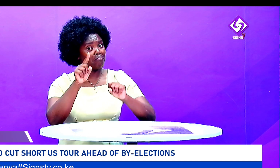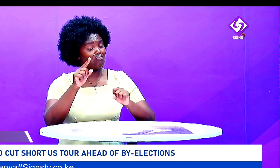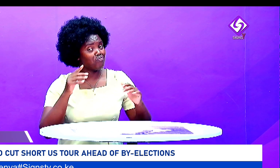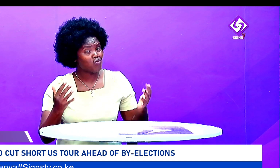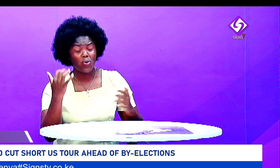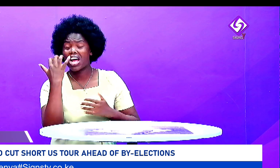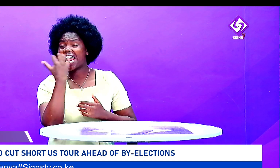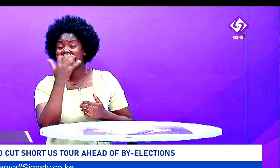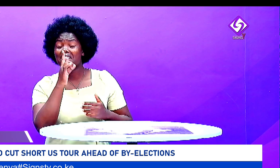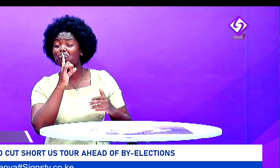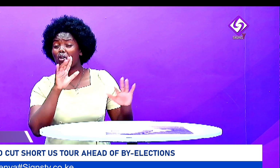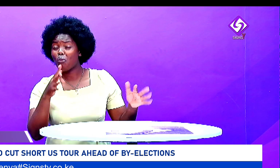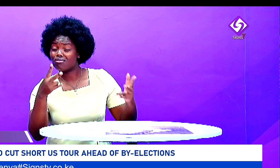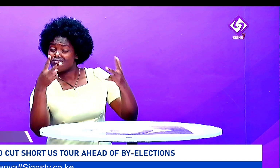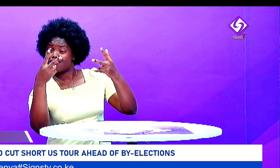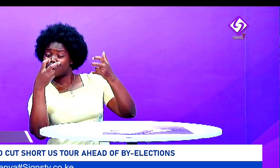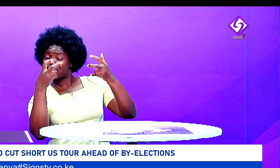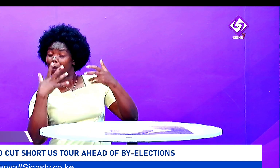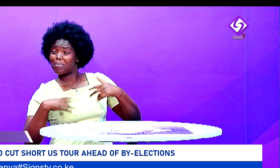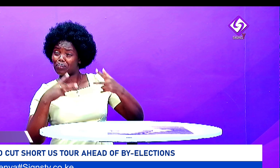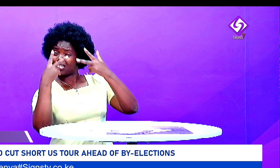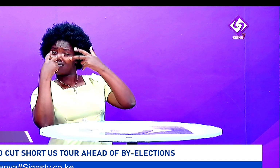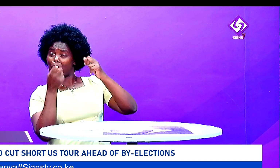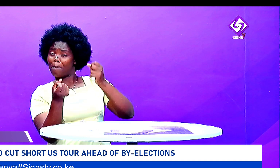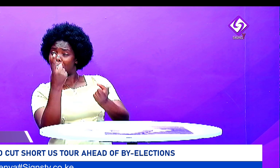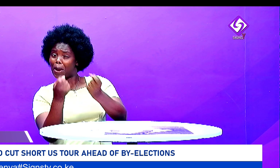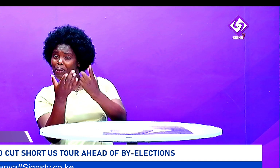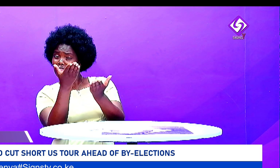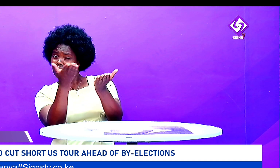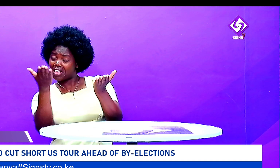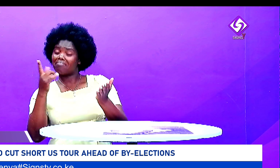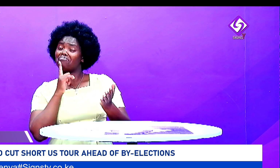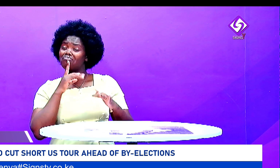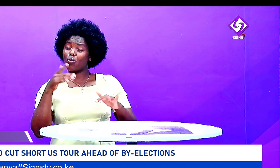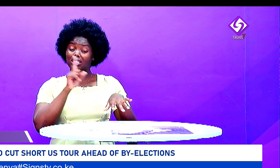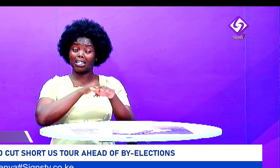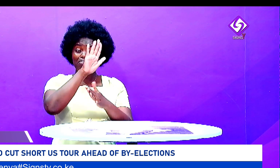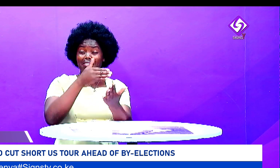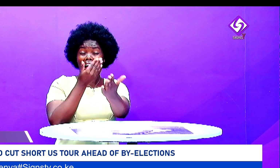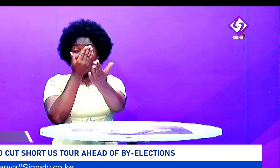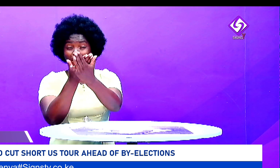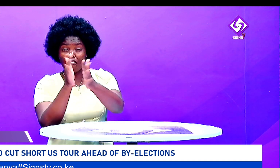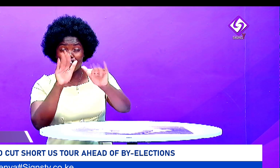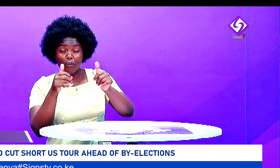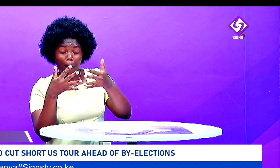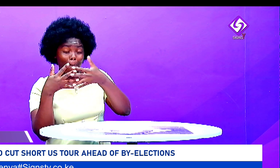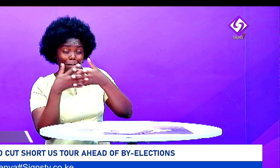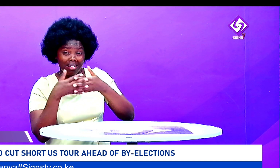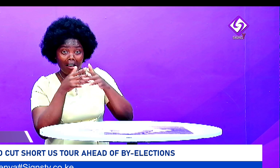You see, the former Deputy President Rigathi Gachagua, he suspects that there are going to be plans to